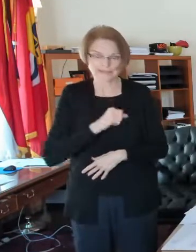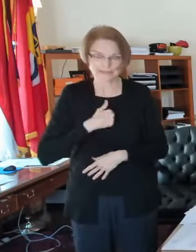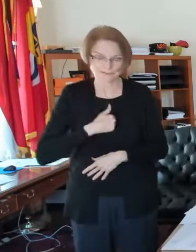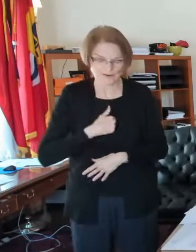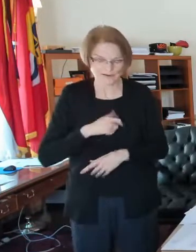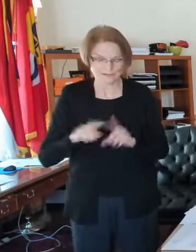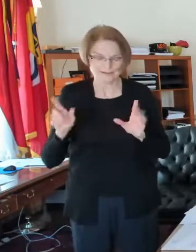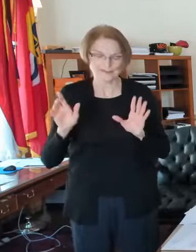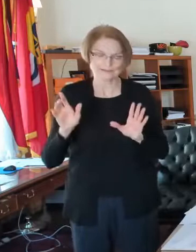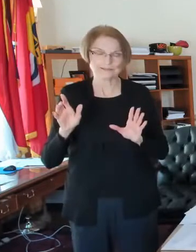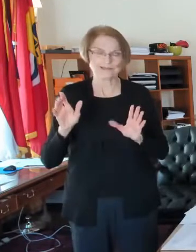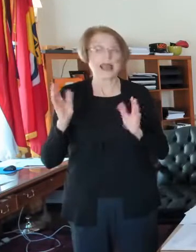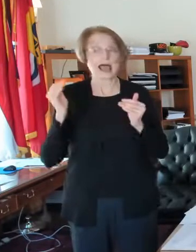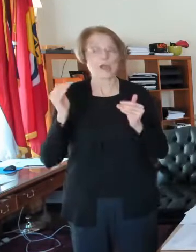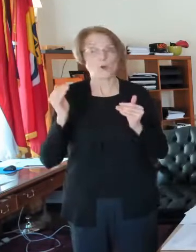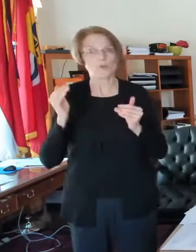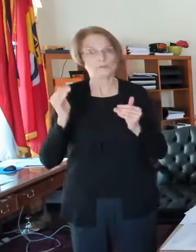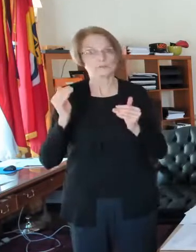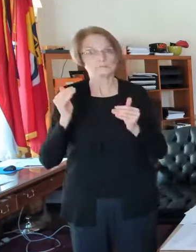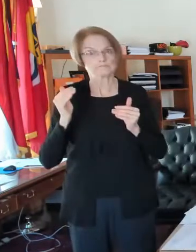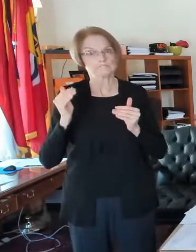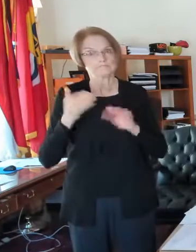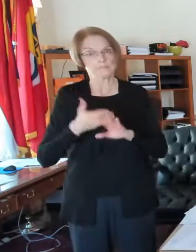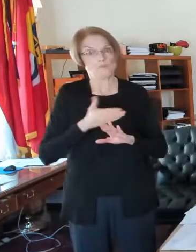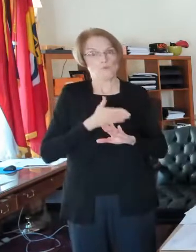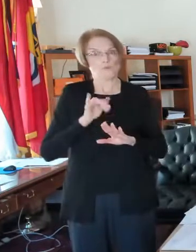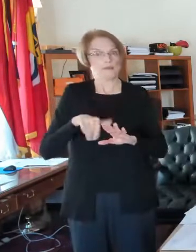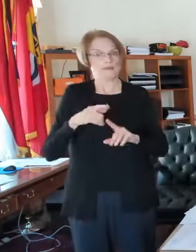I hope it's sooner. But,